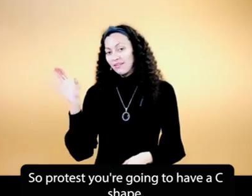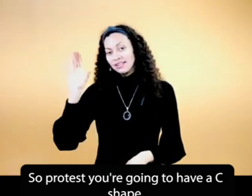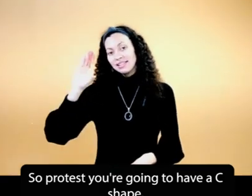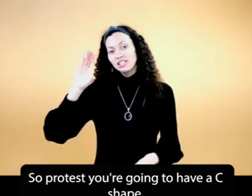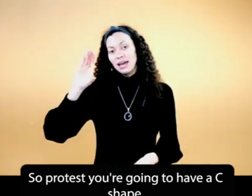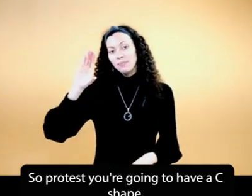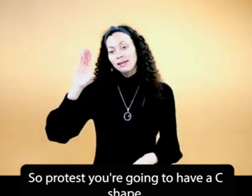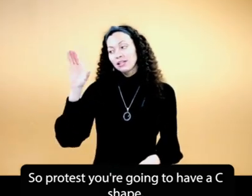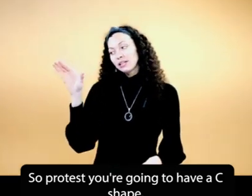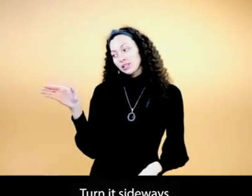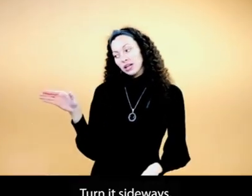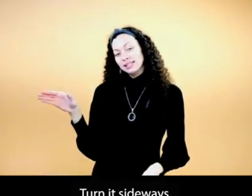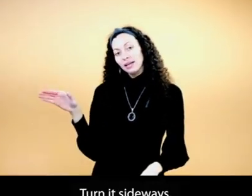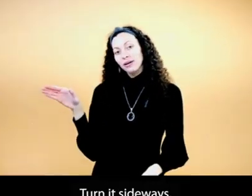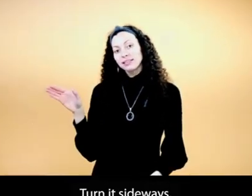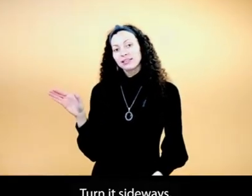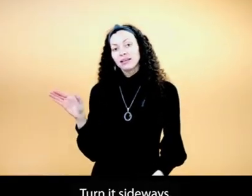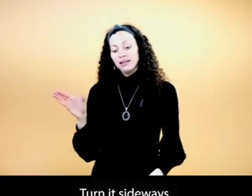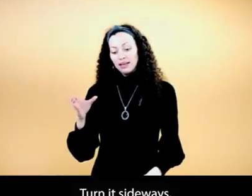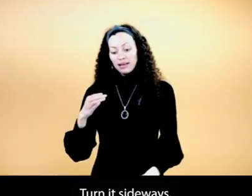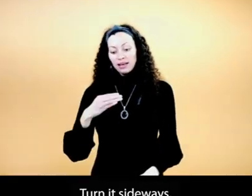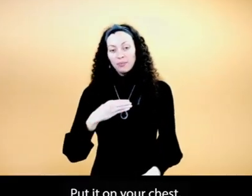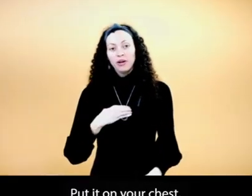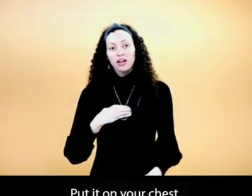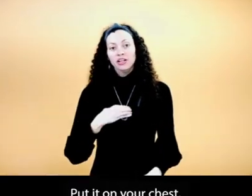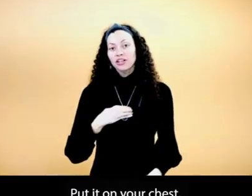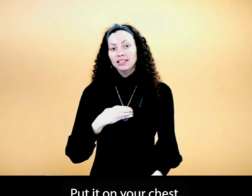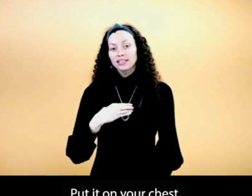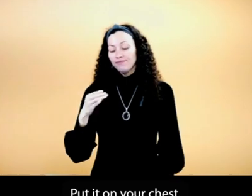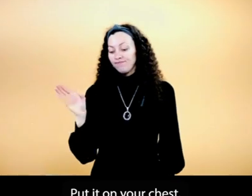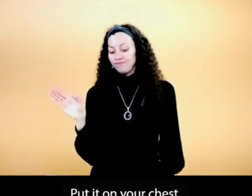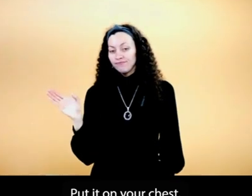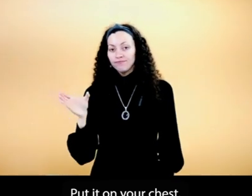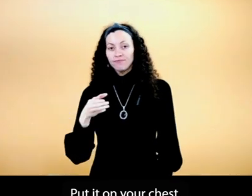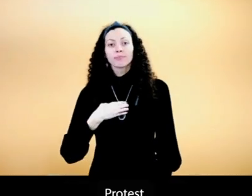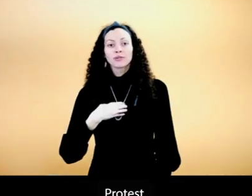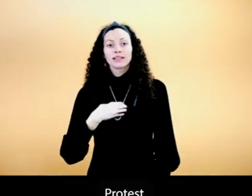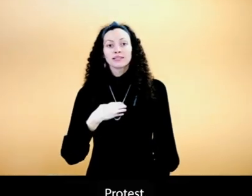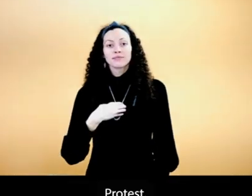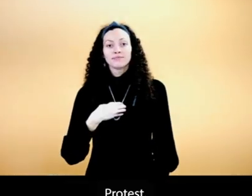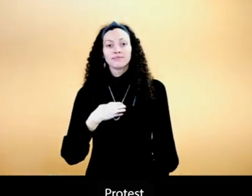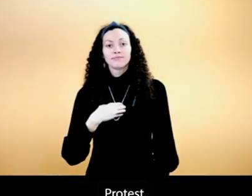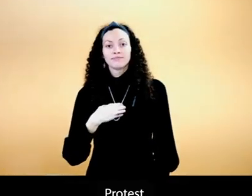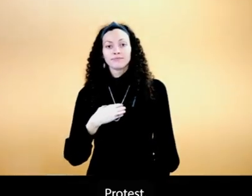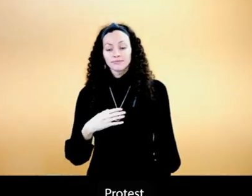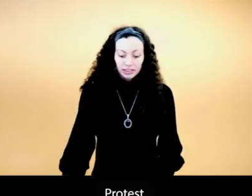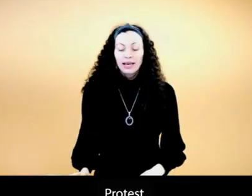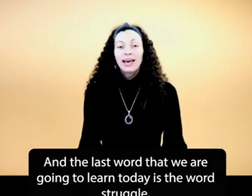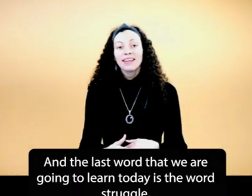a C shape, turn it sideways, put it on your chest. Protest. And the